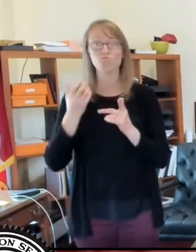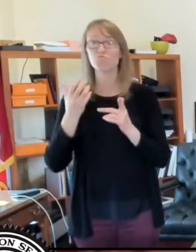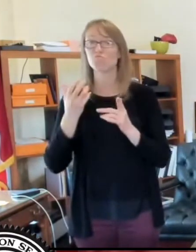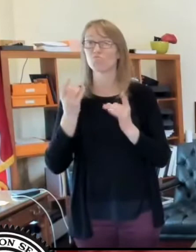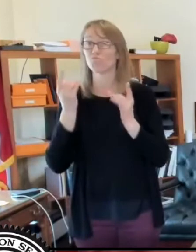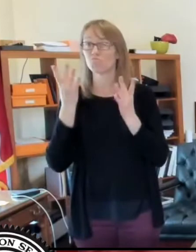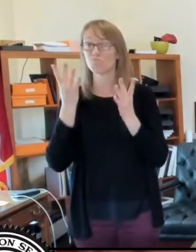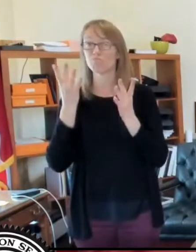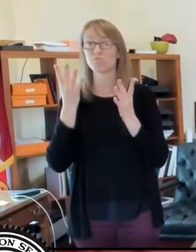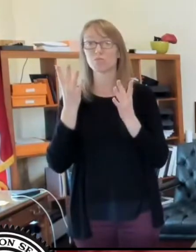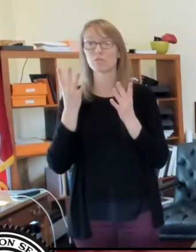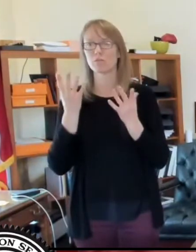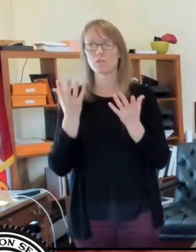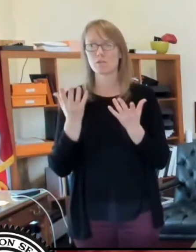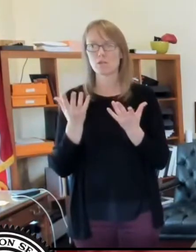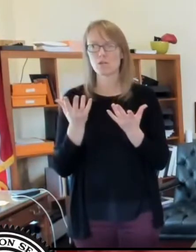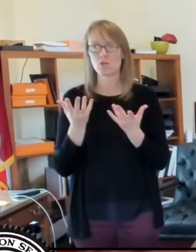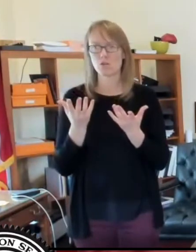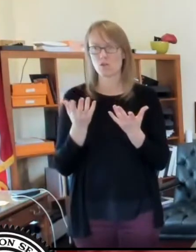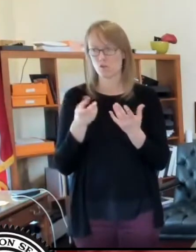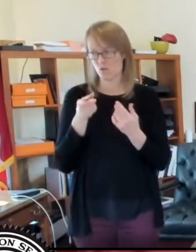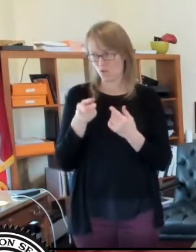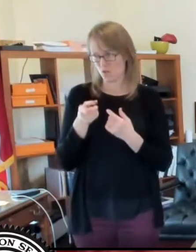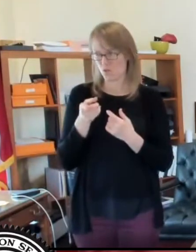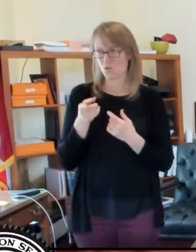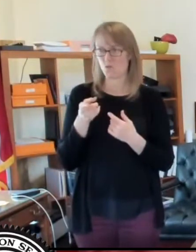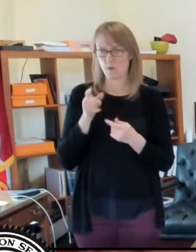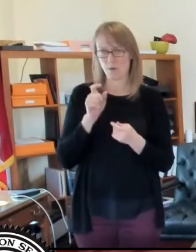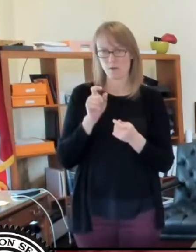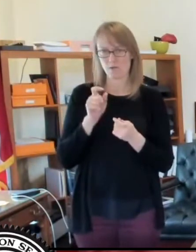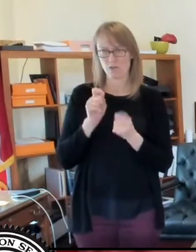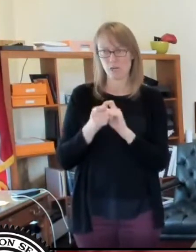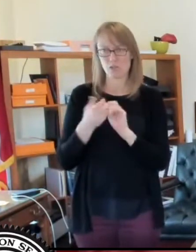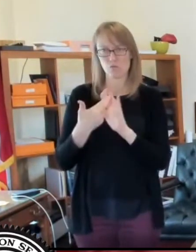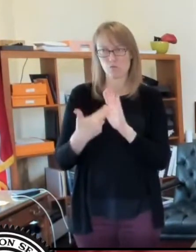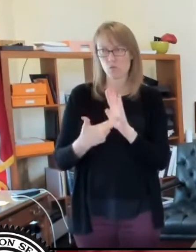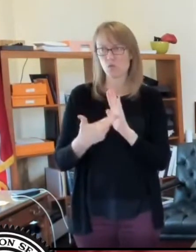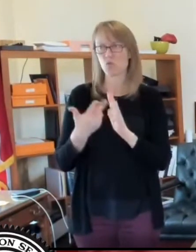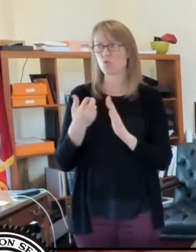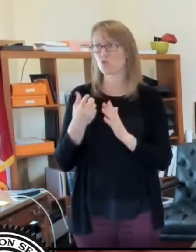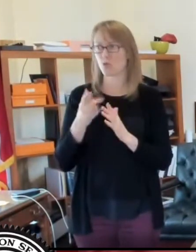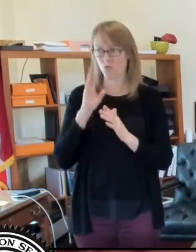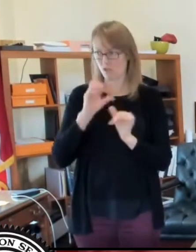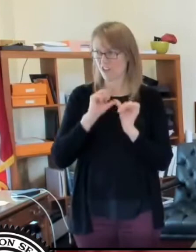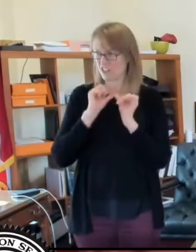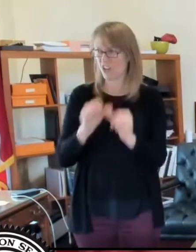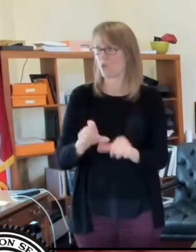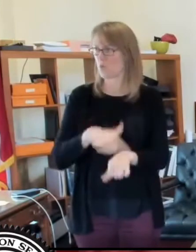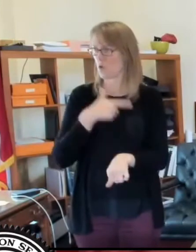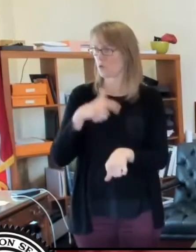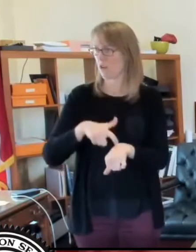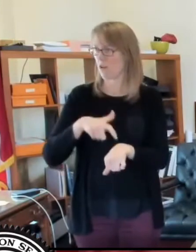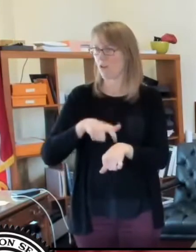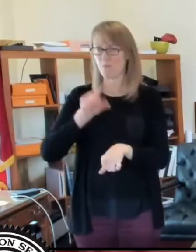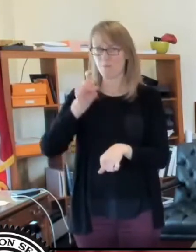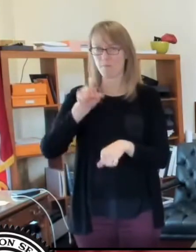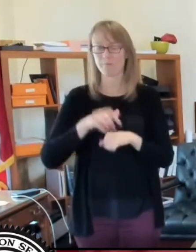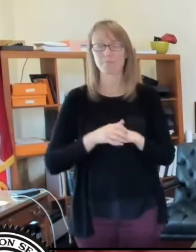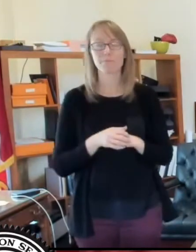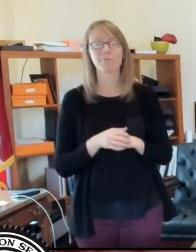they will be in place through the duration of the winter season. Now, we've made some tweaks to them. And when you say, is it a long-term